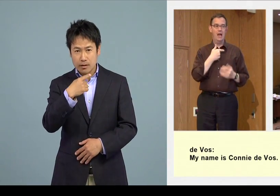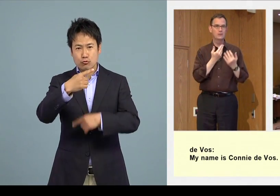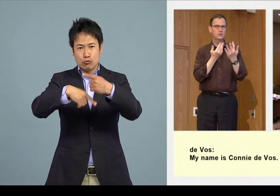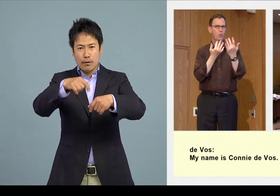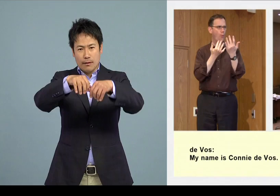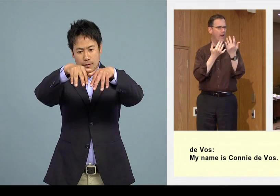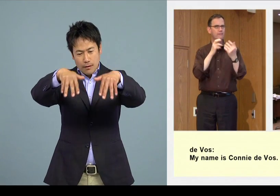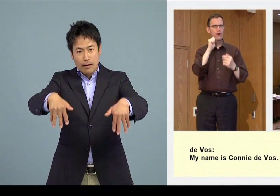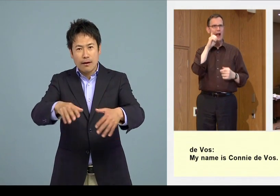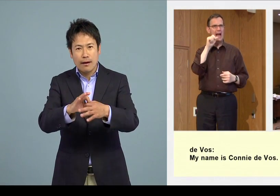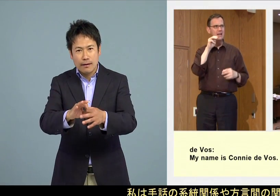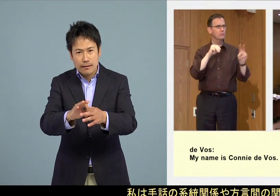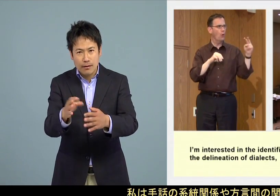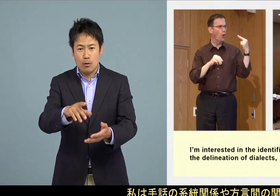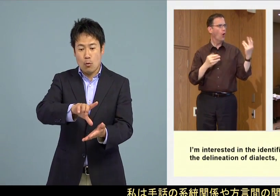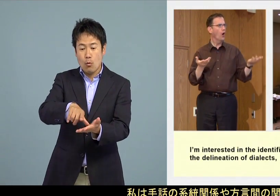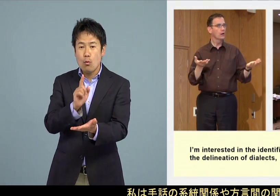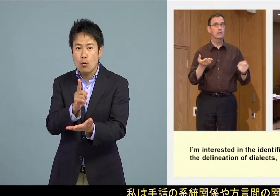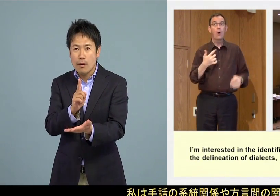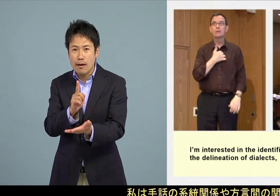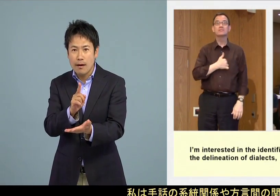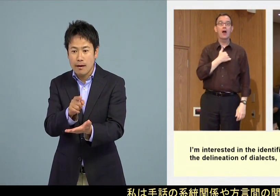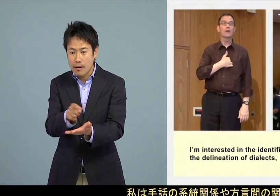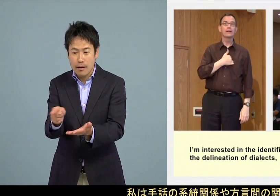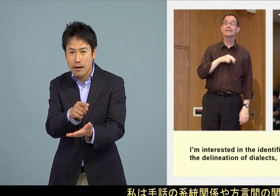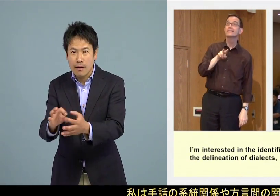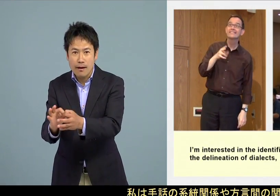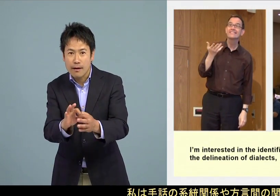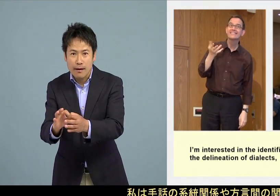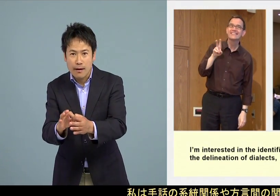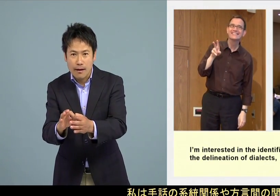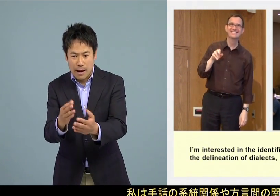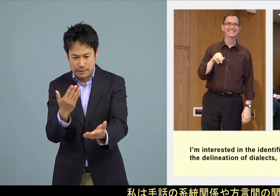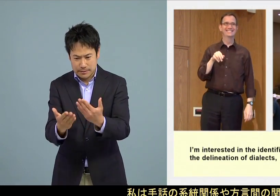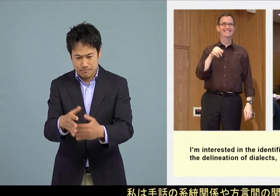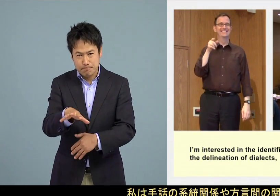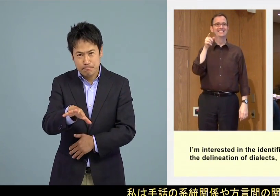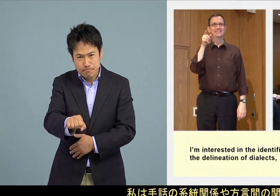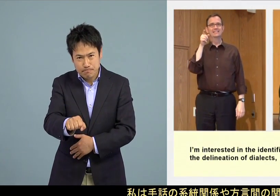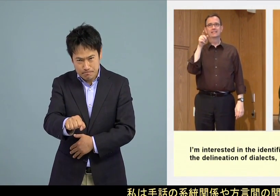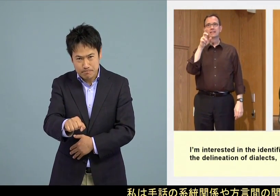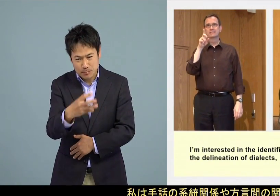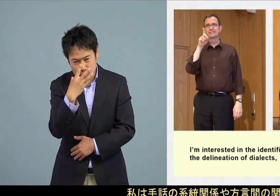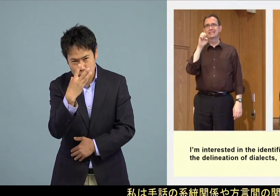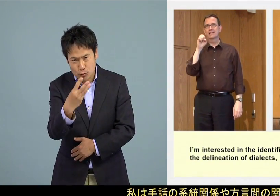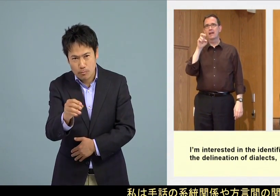contact. Sorry. Anyway, so I'm interested in the